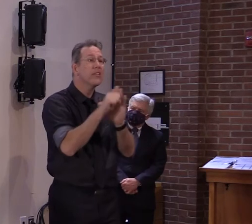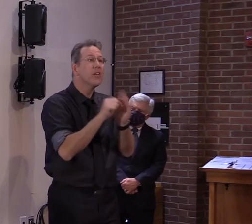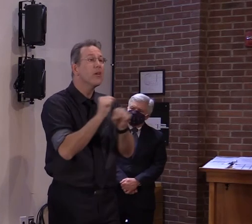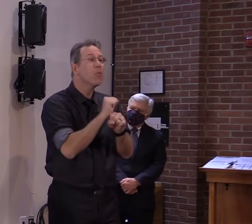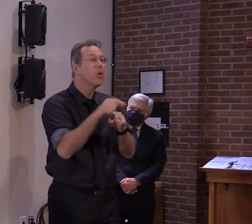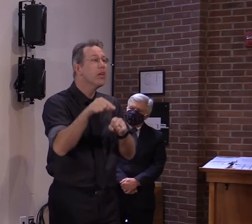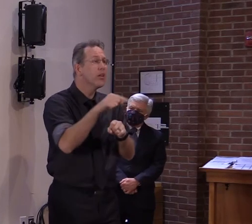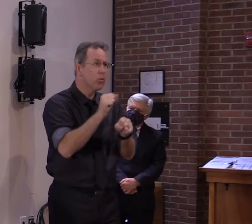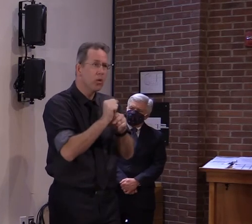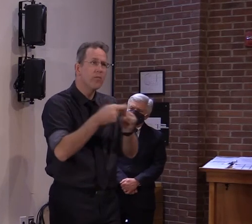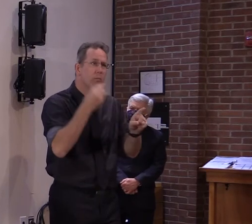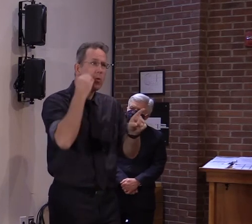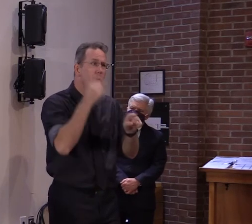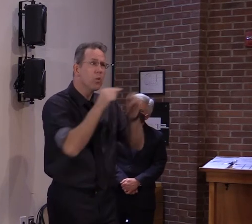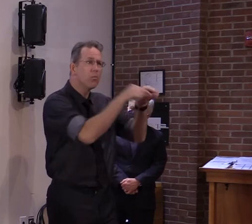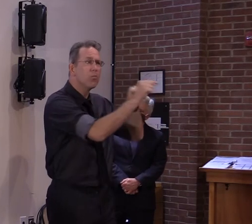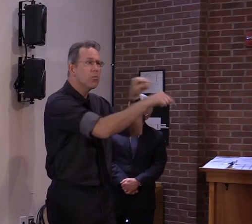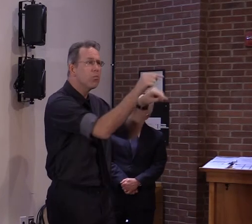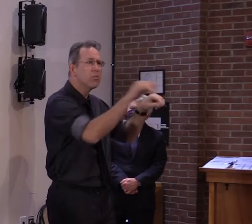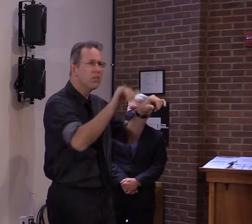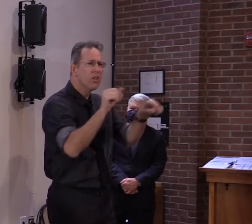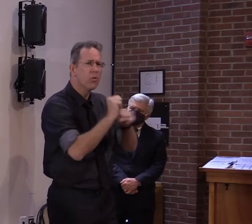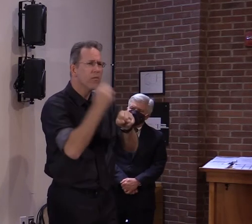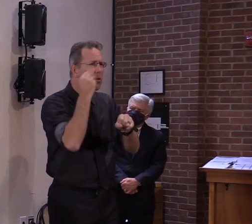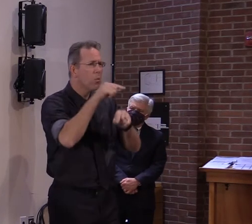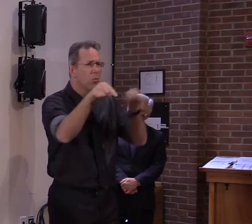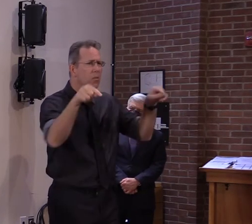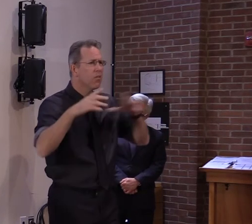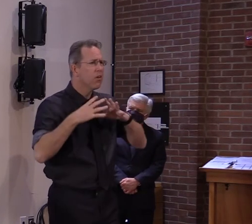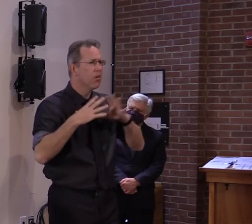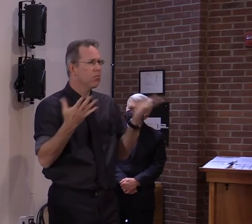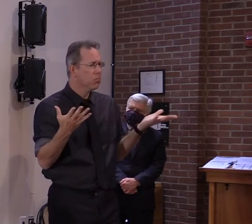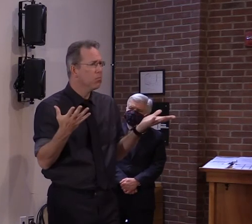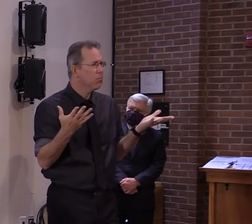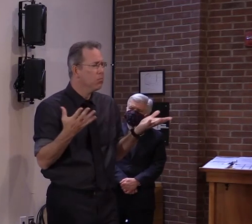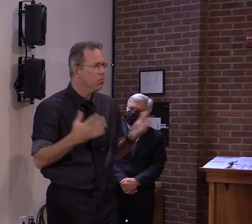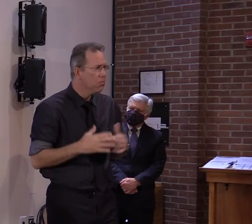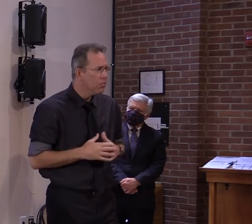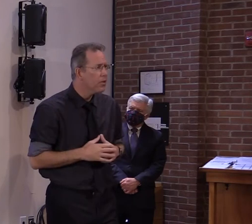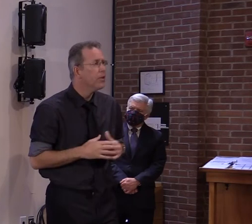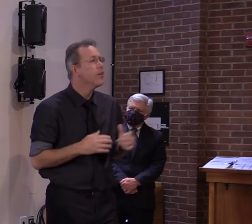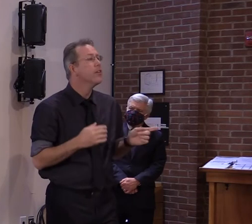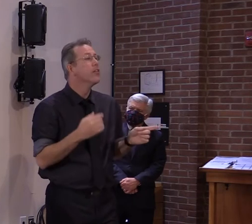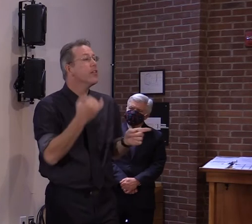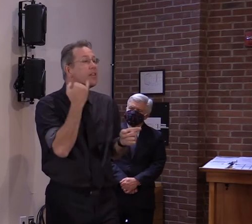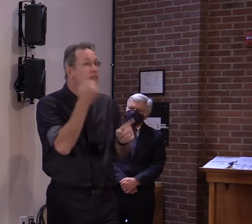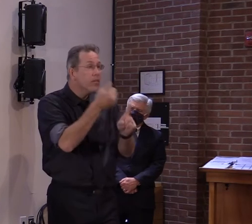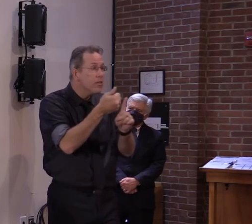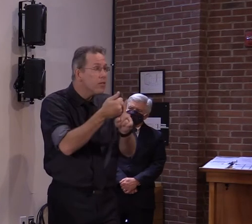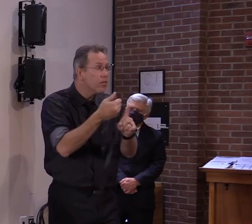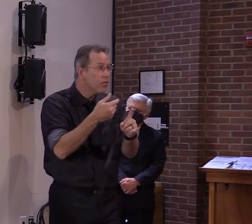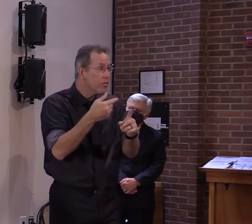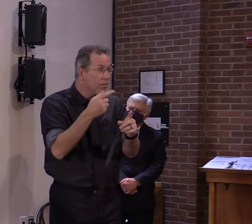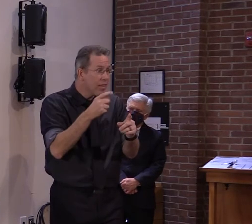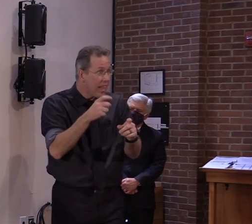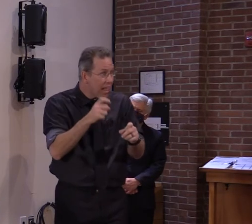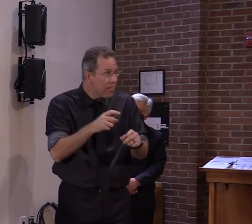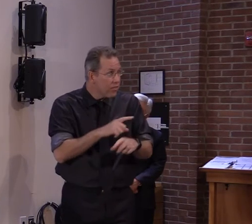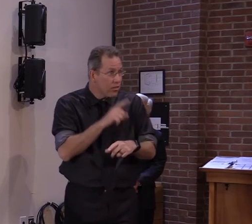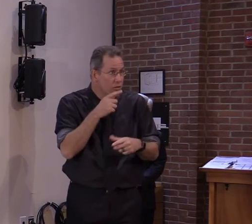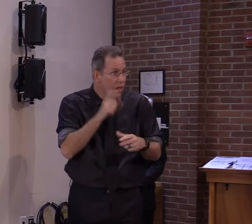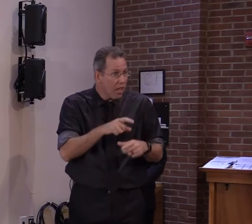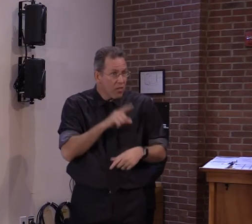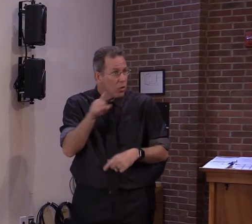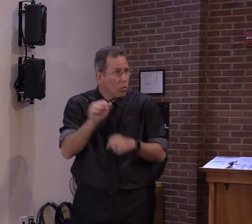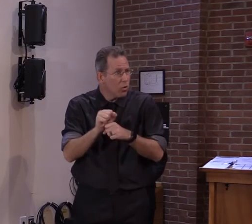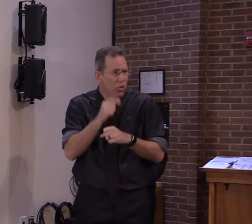to weigh inconvenience with need. So if you don't need to, don't do it. It might be more convenient to meet in person in some respects, but don't